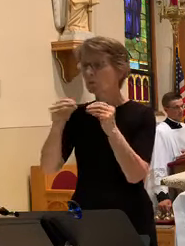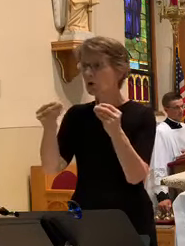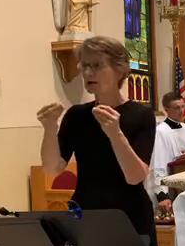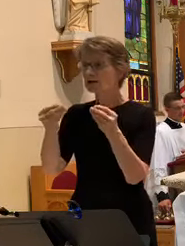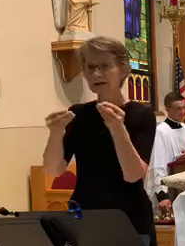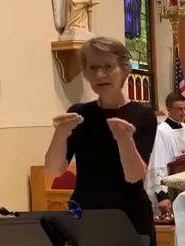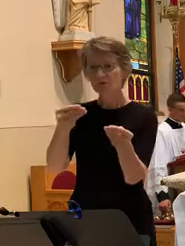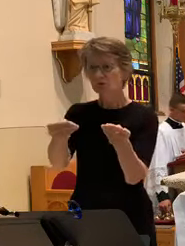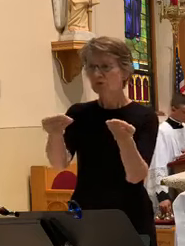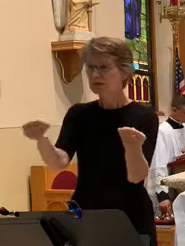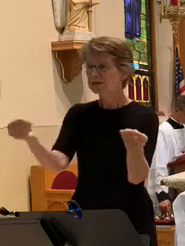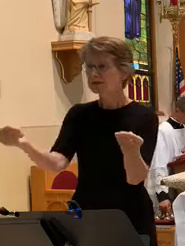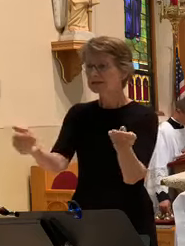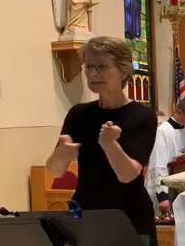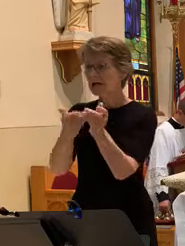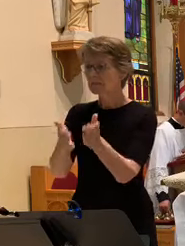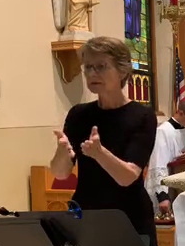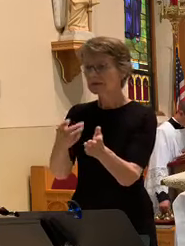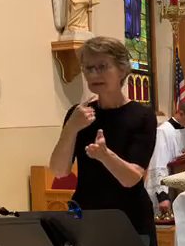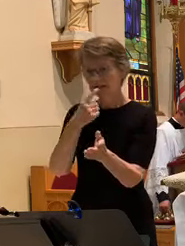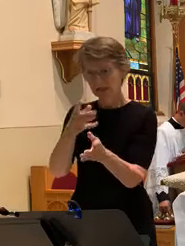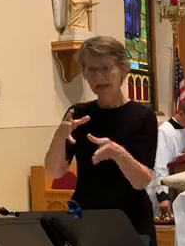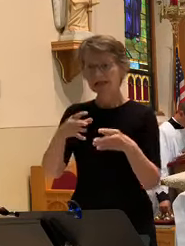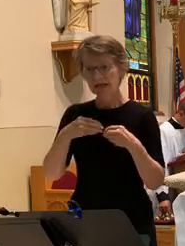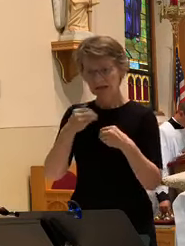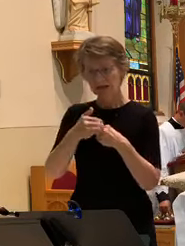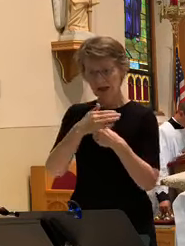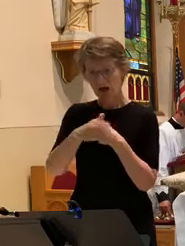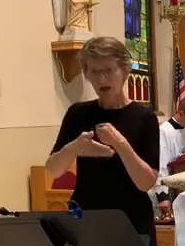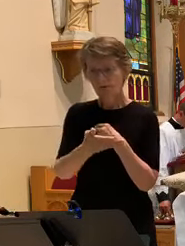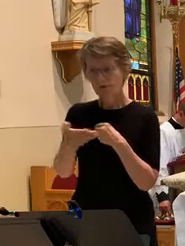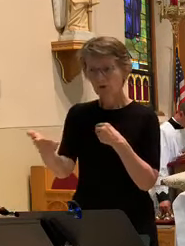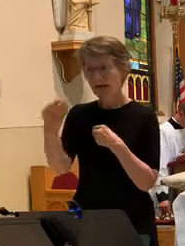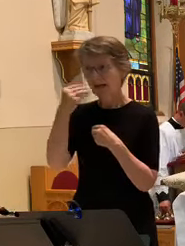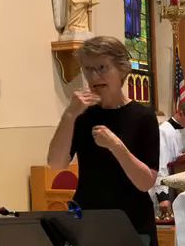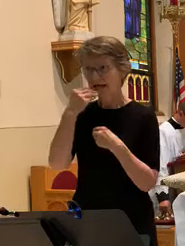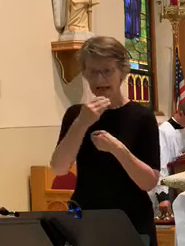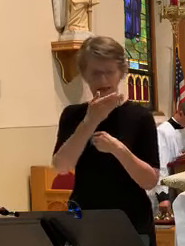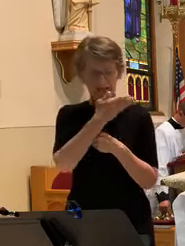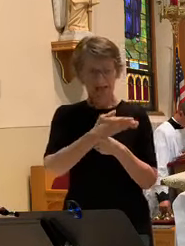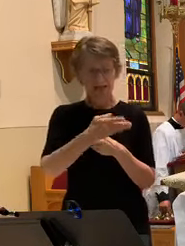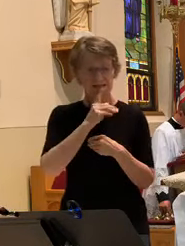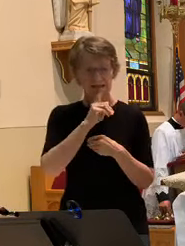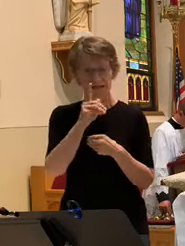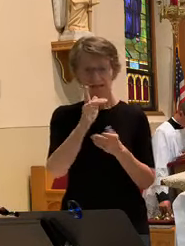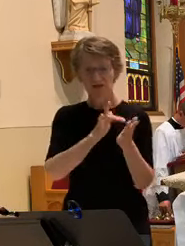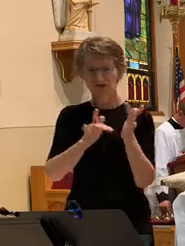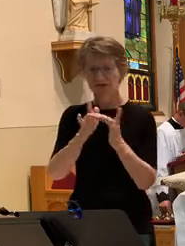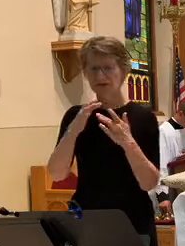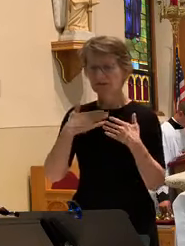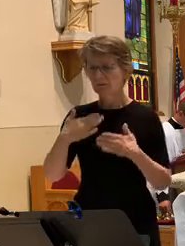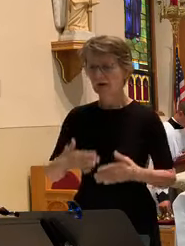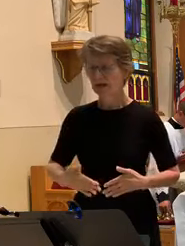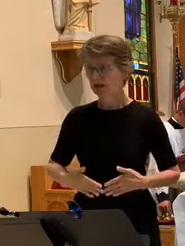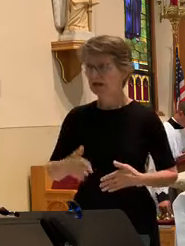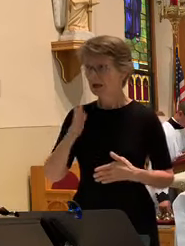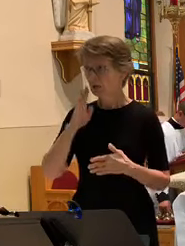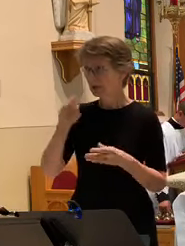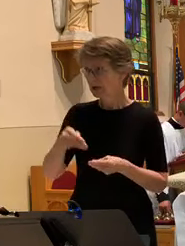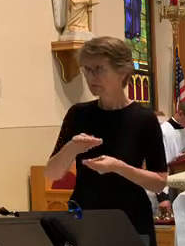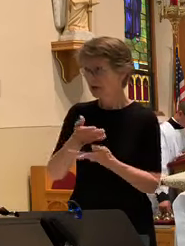his disciples, saying, "Take this, all of you, and eat of it. For this is my body,